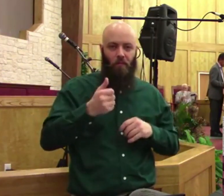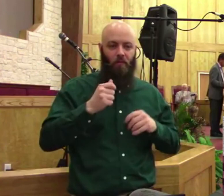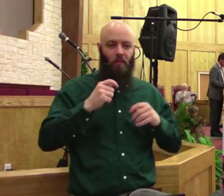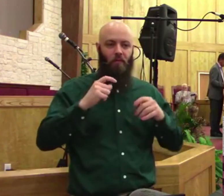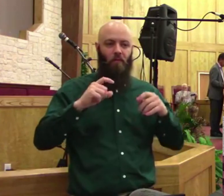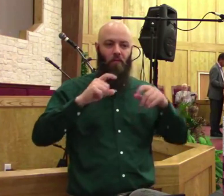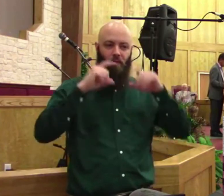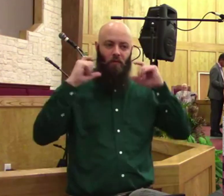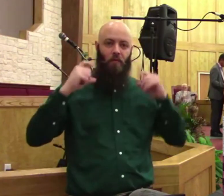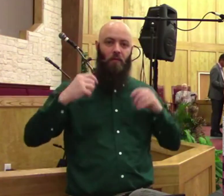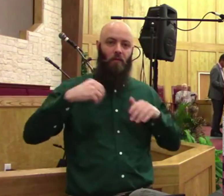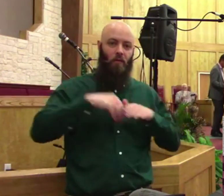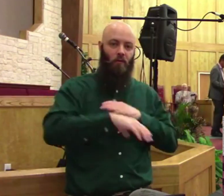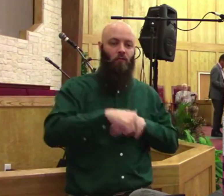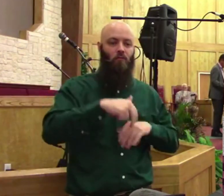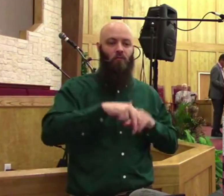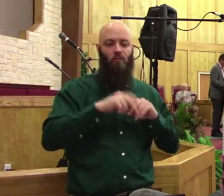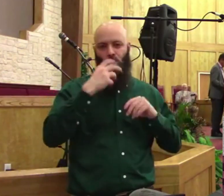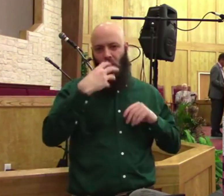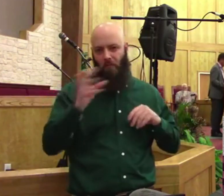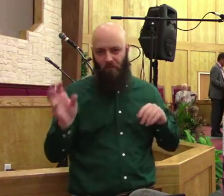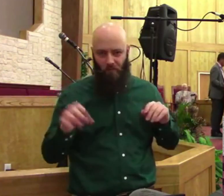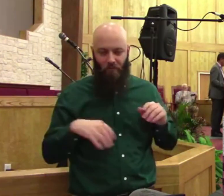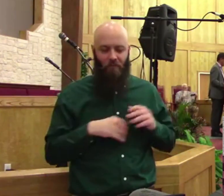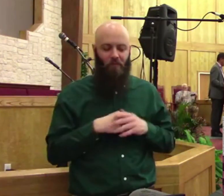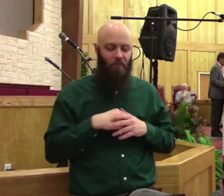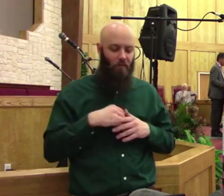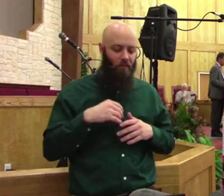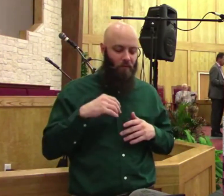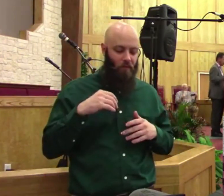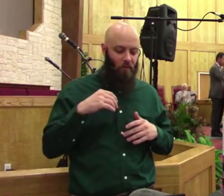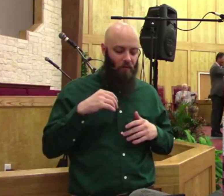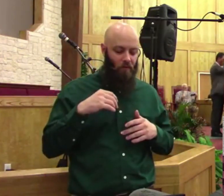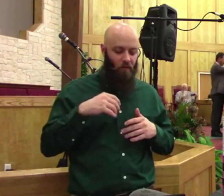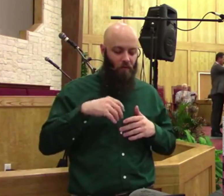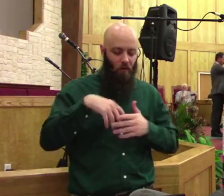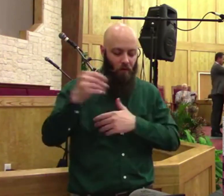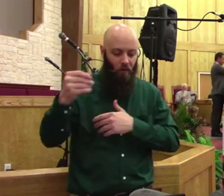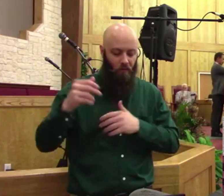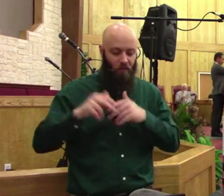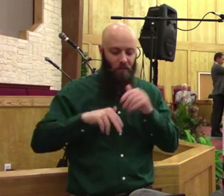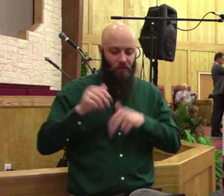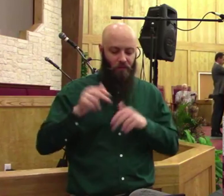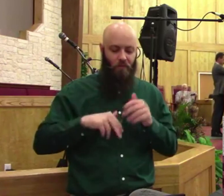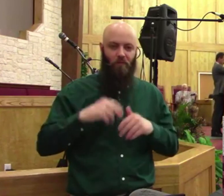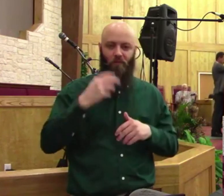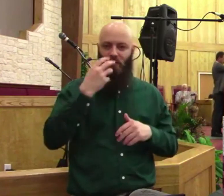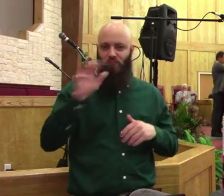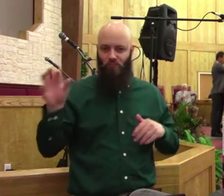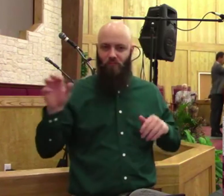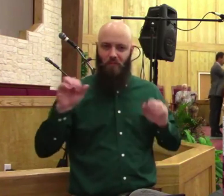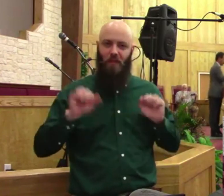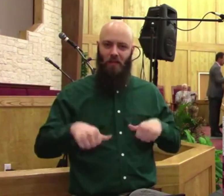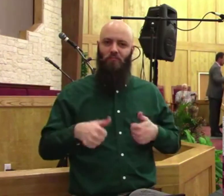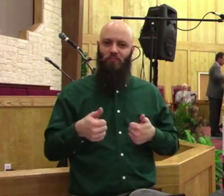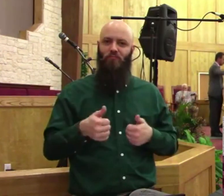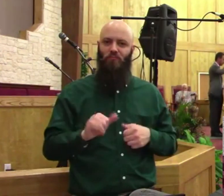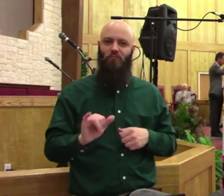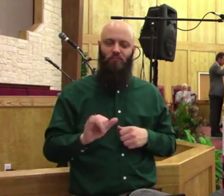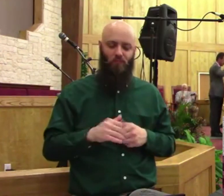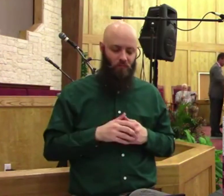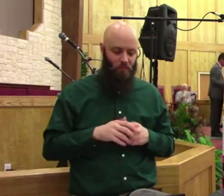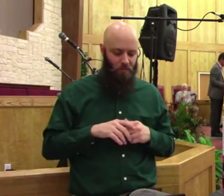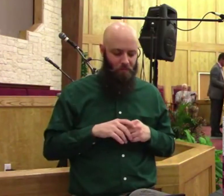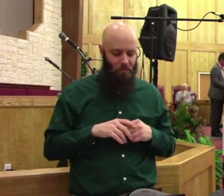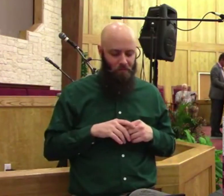safety measures. And as we leave the church, we begin from the very back and